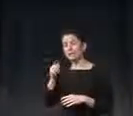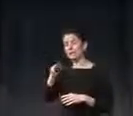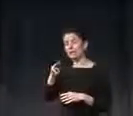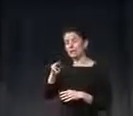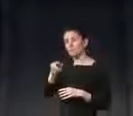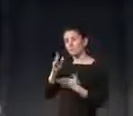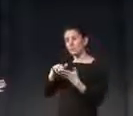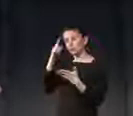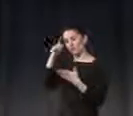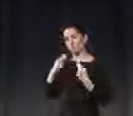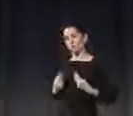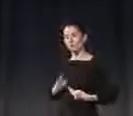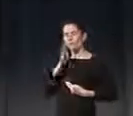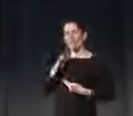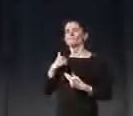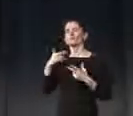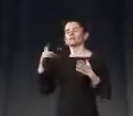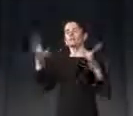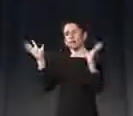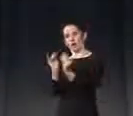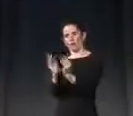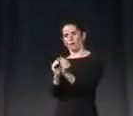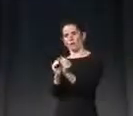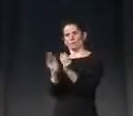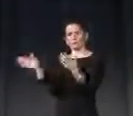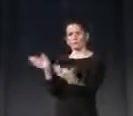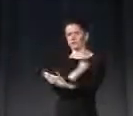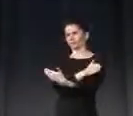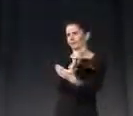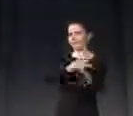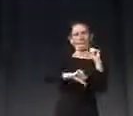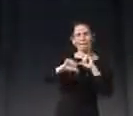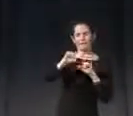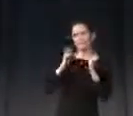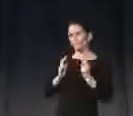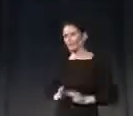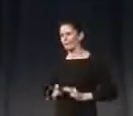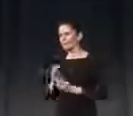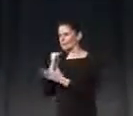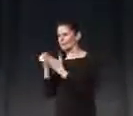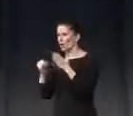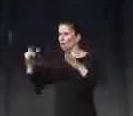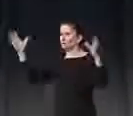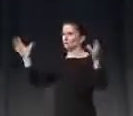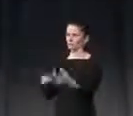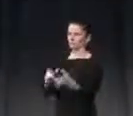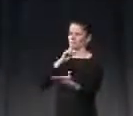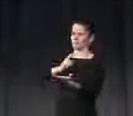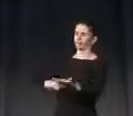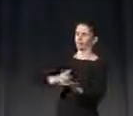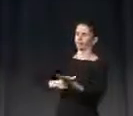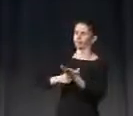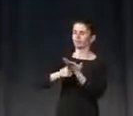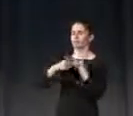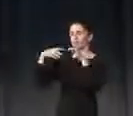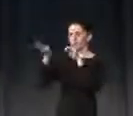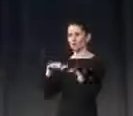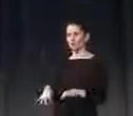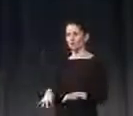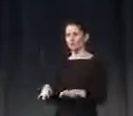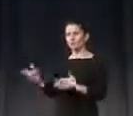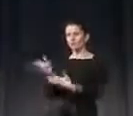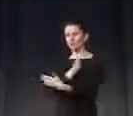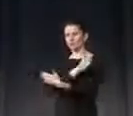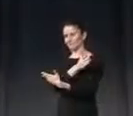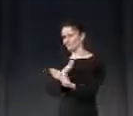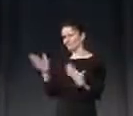cross-disciplinary conference across the sciences and humanities and arts on this topic of description across the disciplines, which may be interesting to some